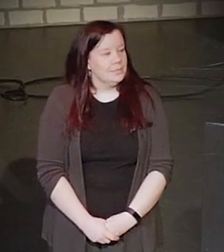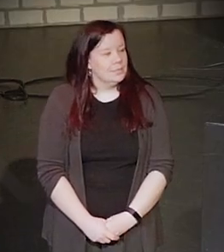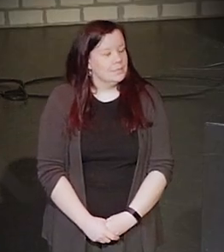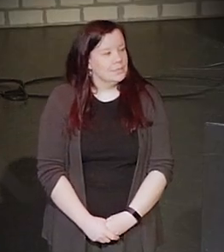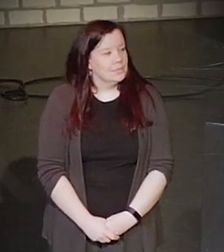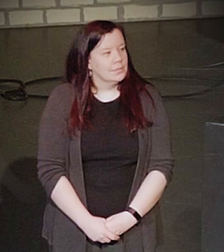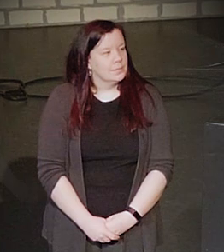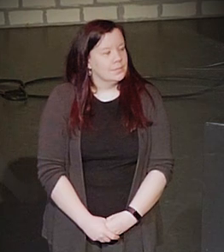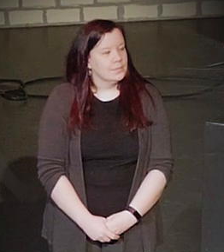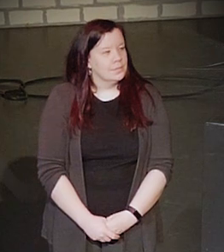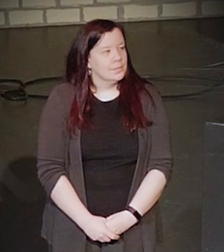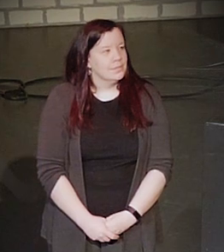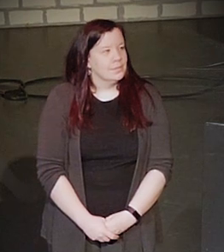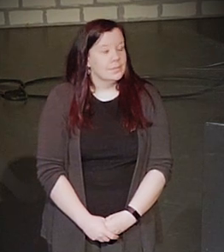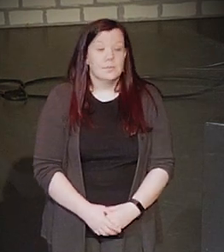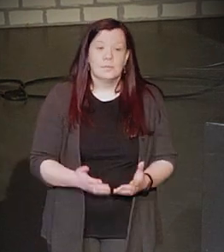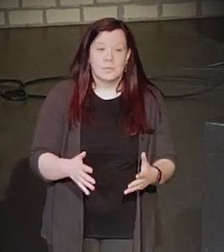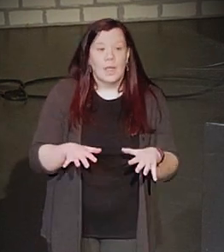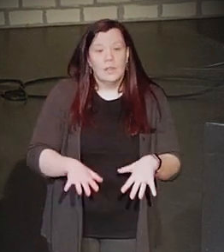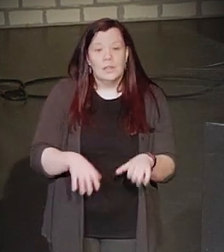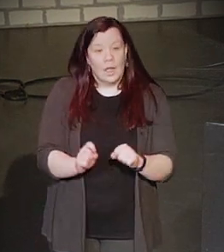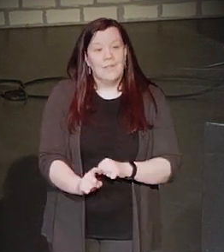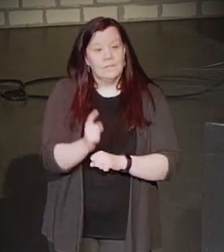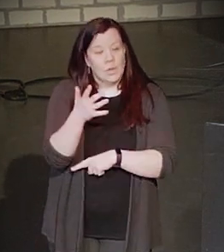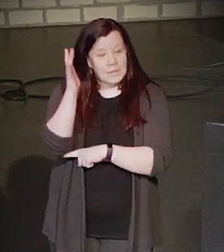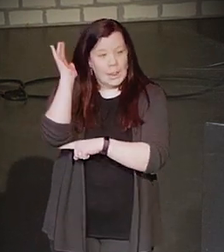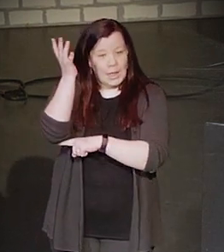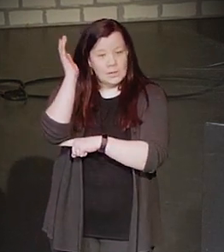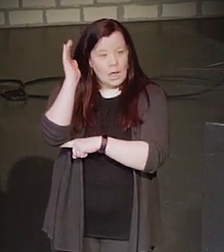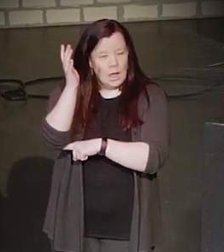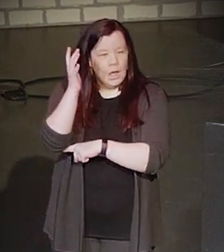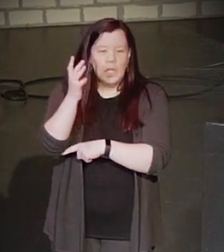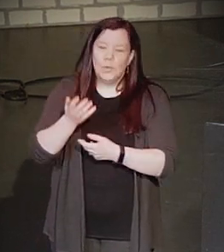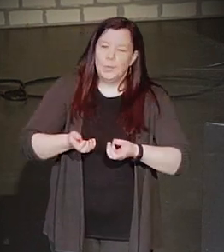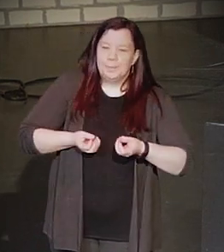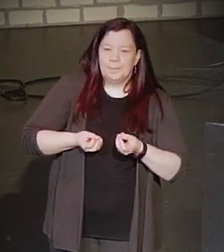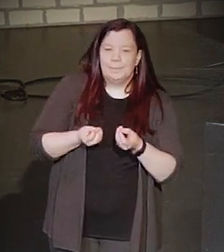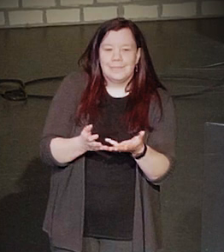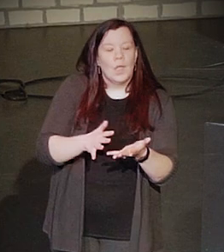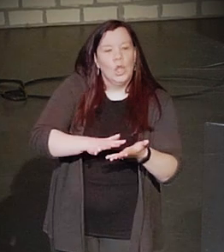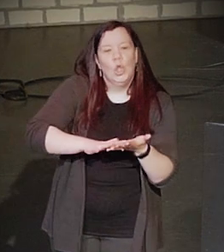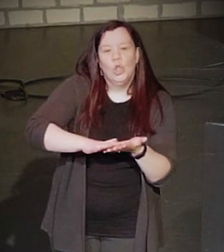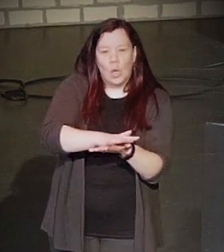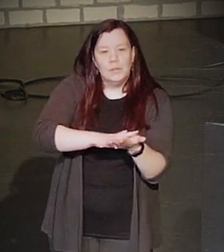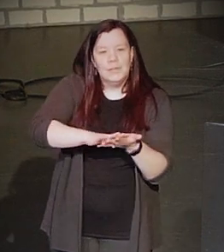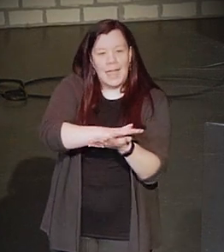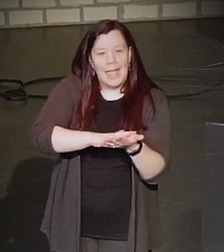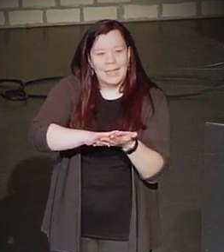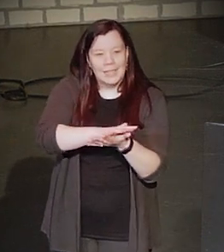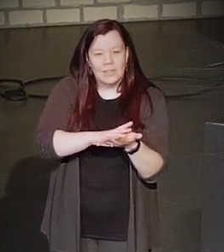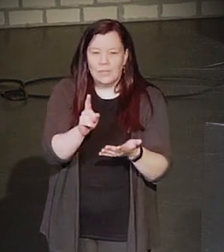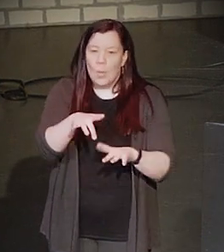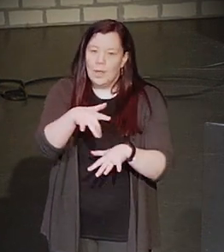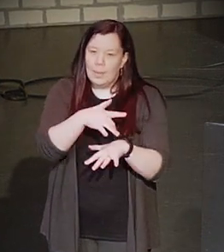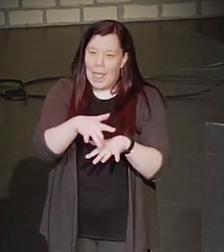We are starting with this first lecture to just give a sense of context to the play that